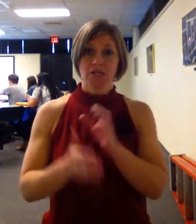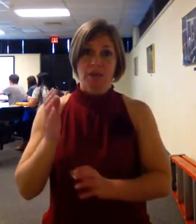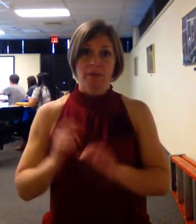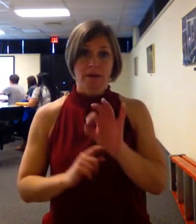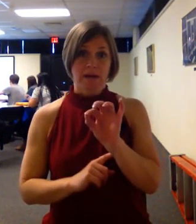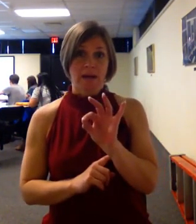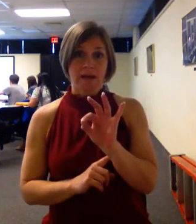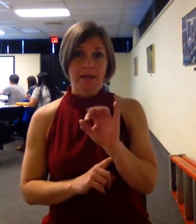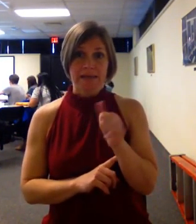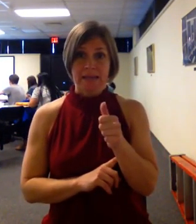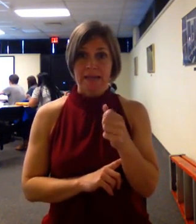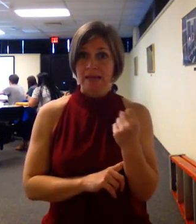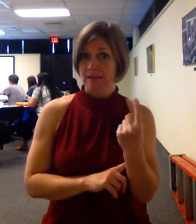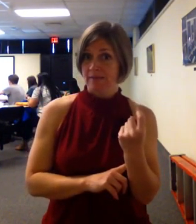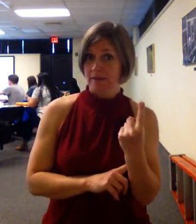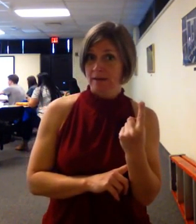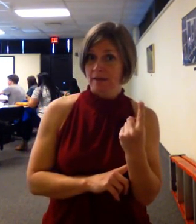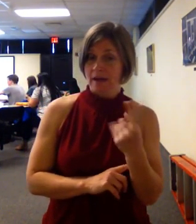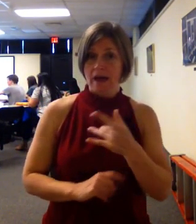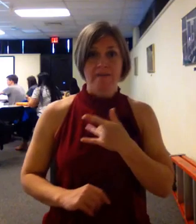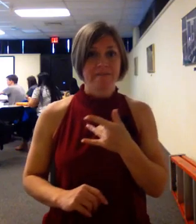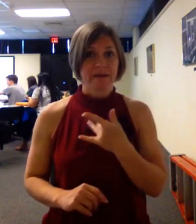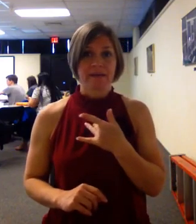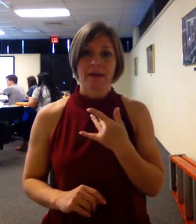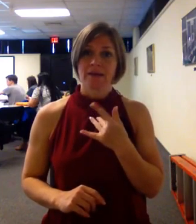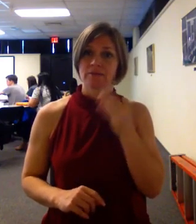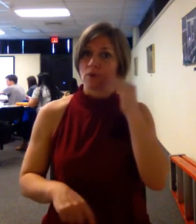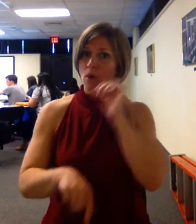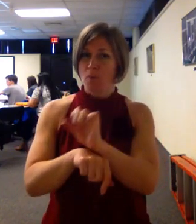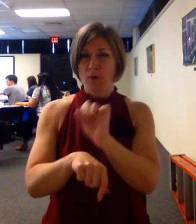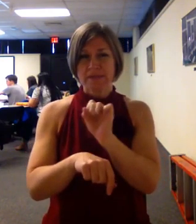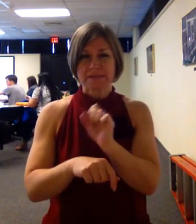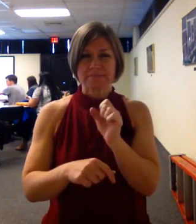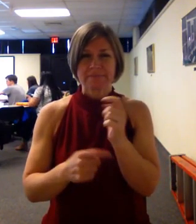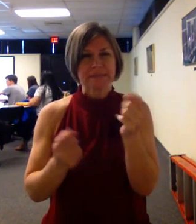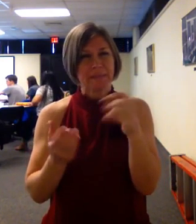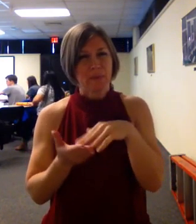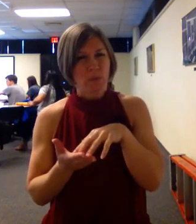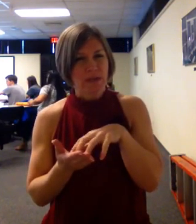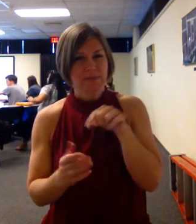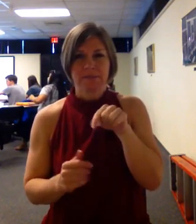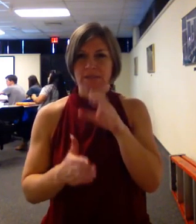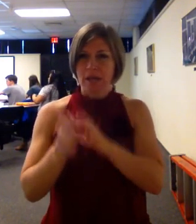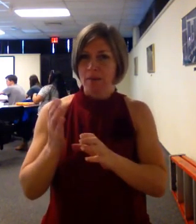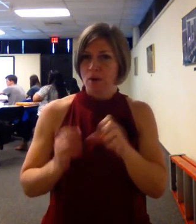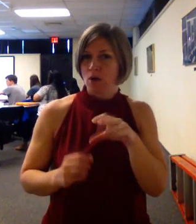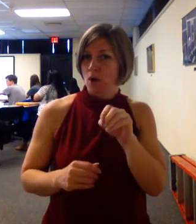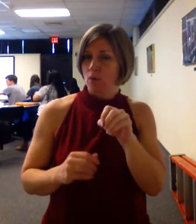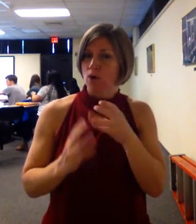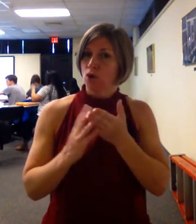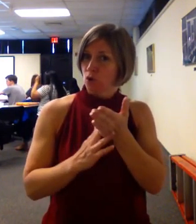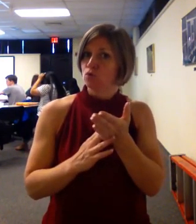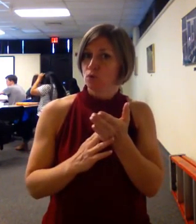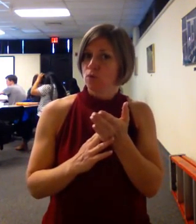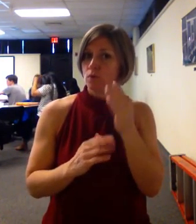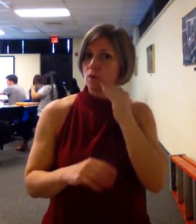told you guys, I feel like the homework is a little weak in these chapters, so as we start to kind of go through the homework, I want to concentrate on the